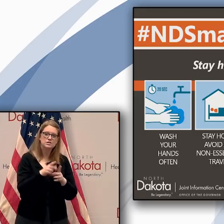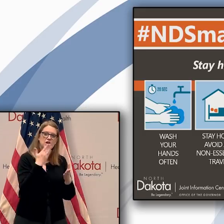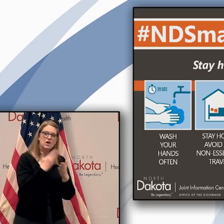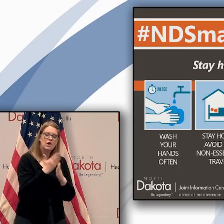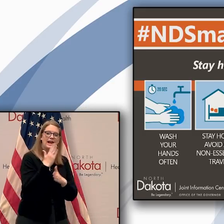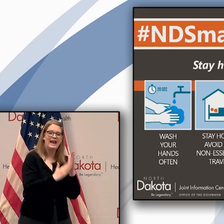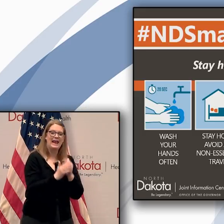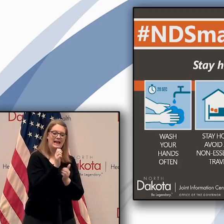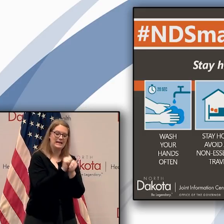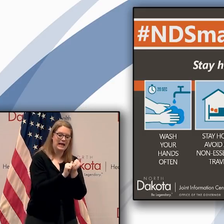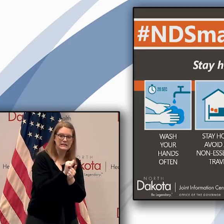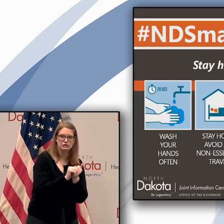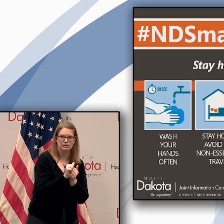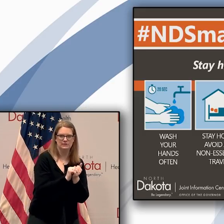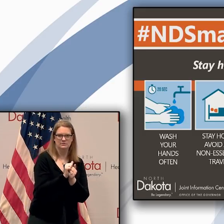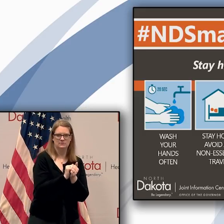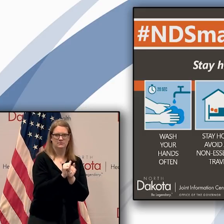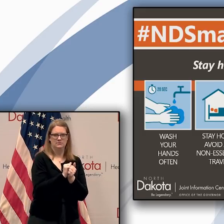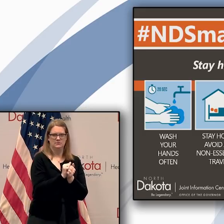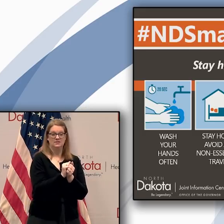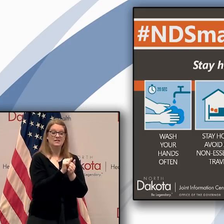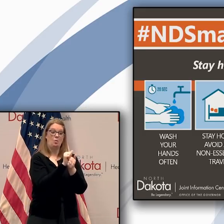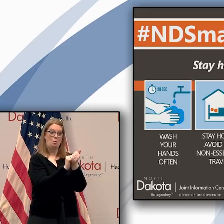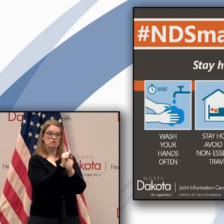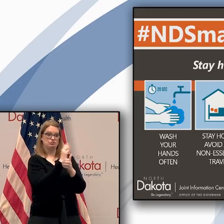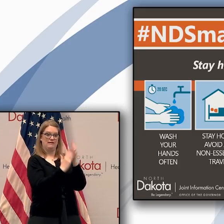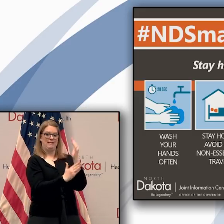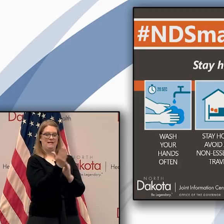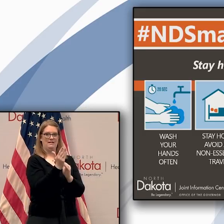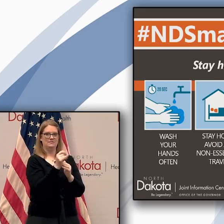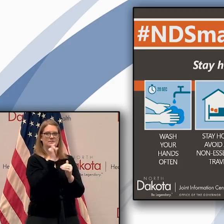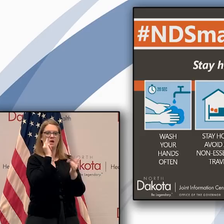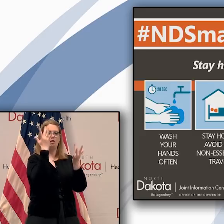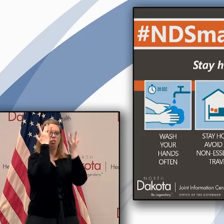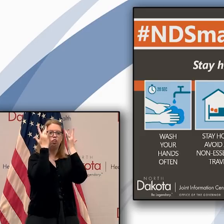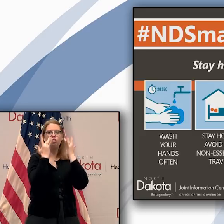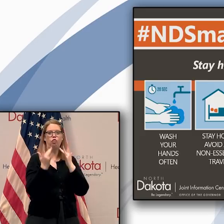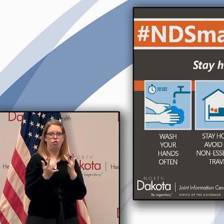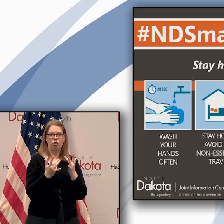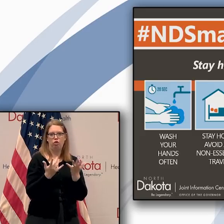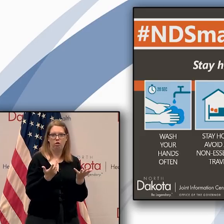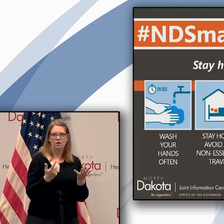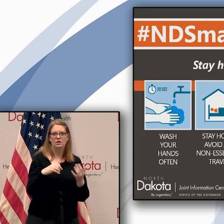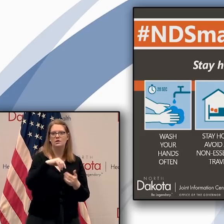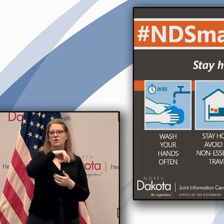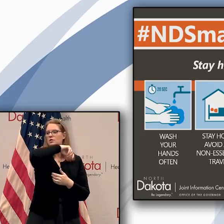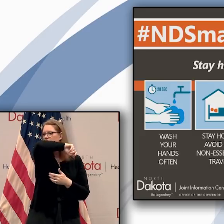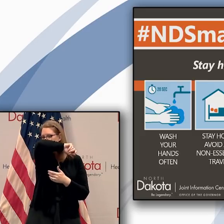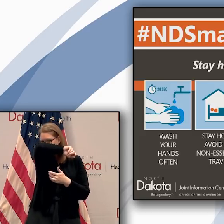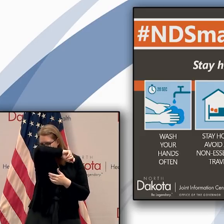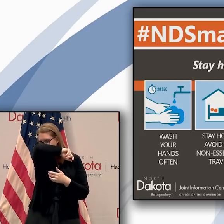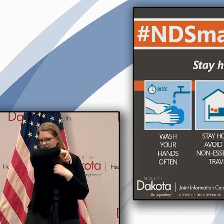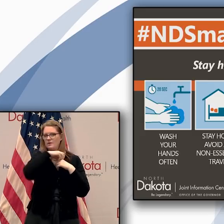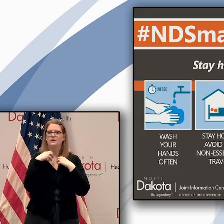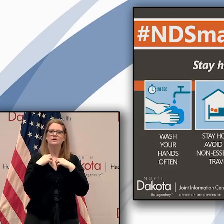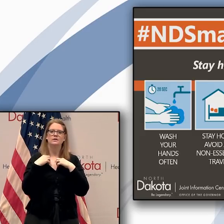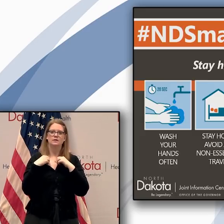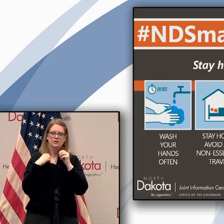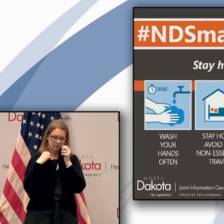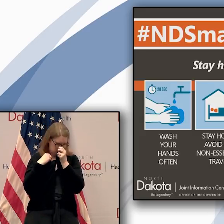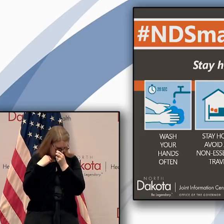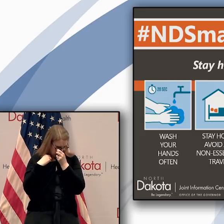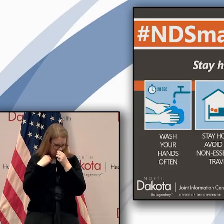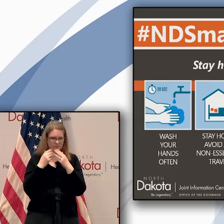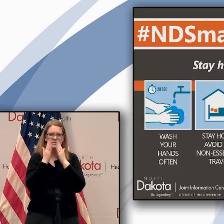hygiene. This is key to stopping community spread. Washing your hands, avoid touching your face, sneeze or cough into a tissue,